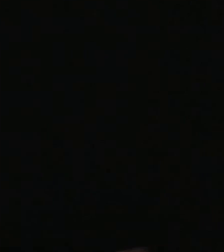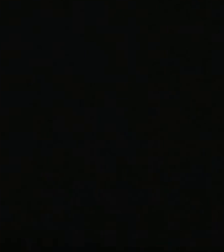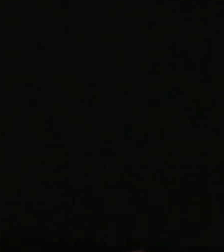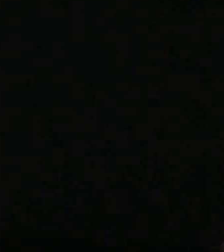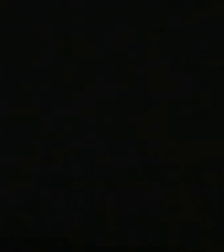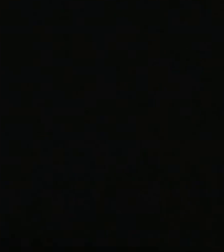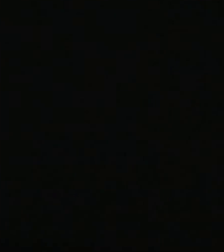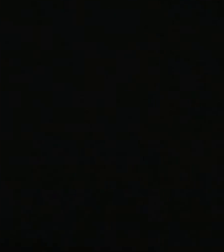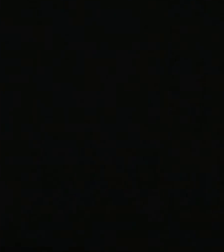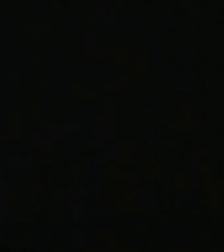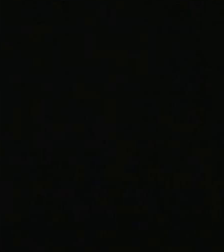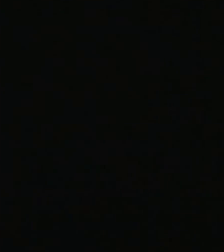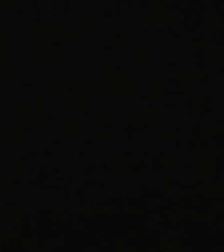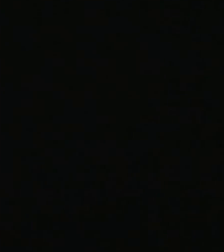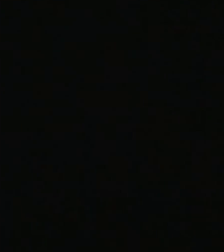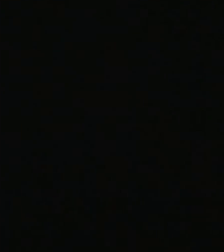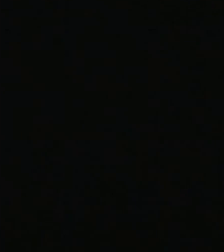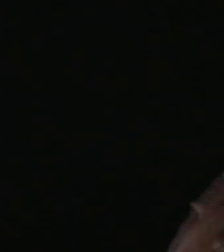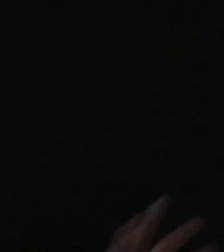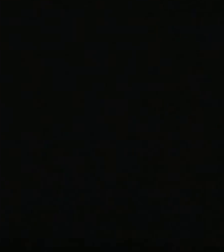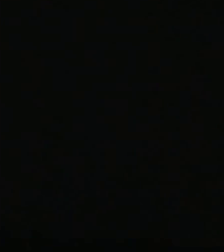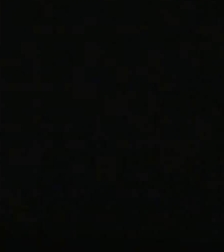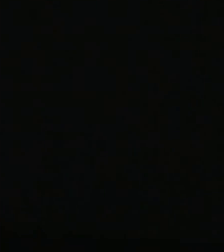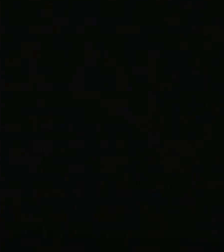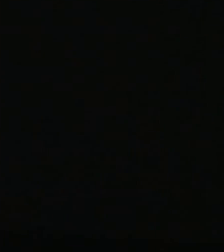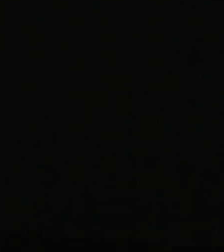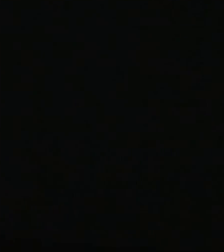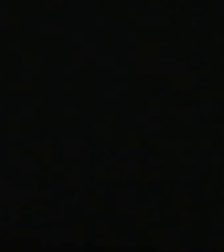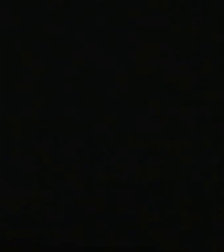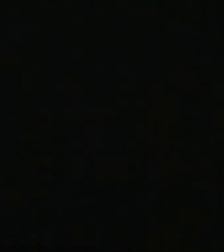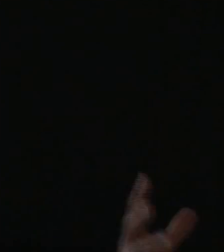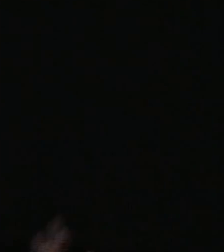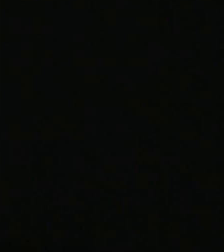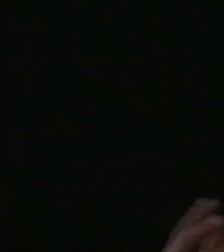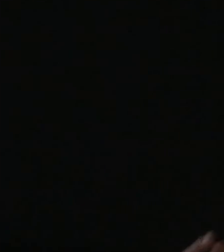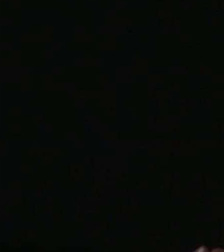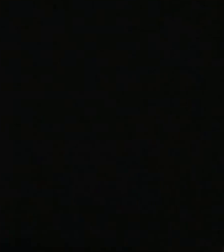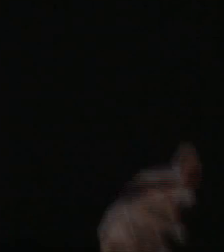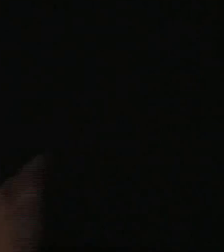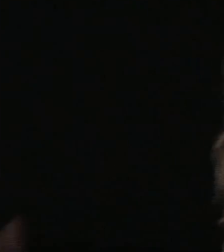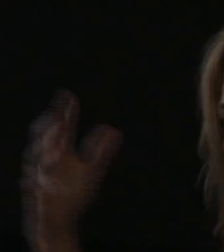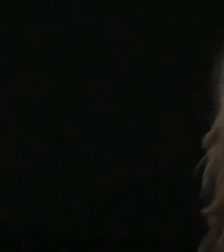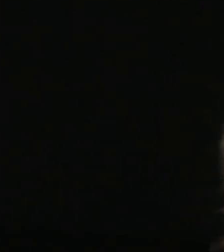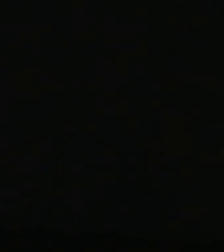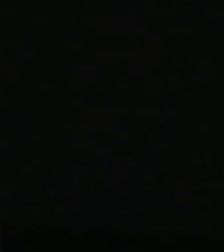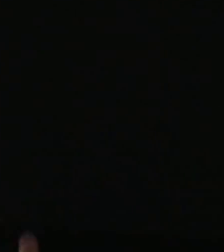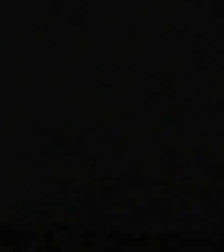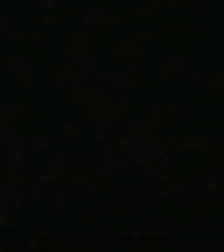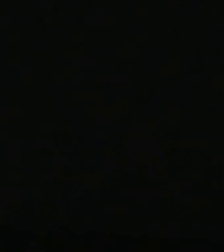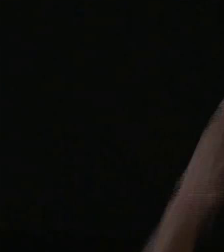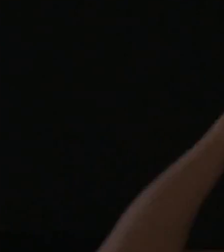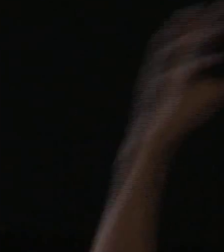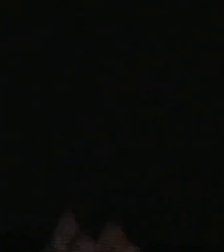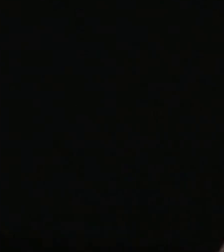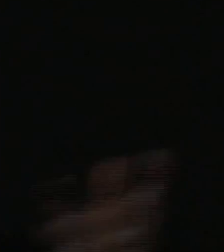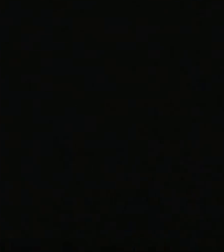that 4 years of him being cared, I felt like it sucked the life of out of our relationships. We're trying to keep autism to talk to stroke, stroke talk to autism,